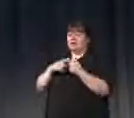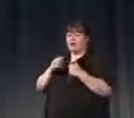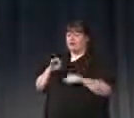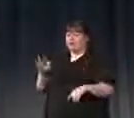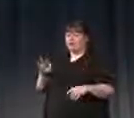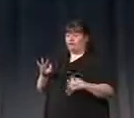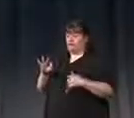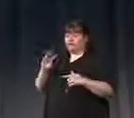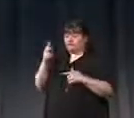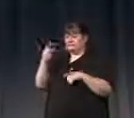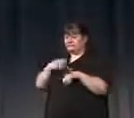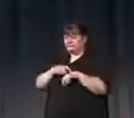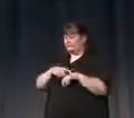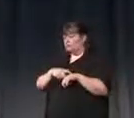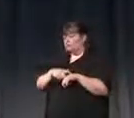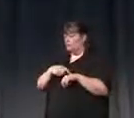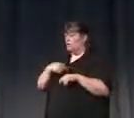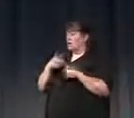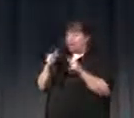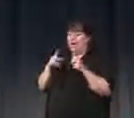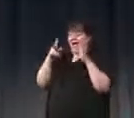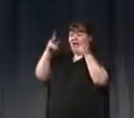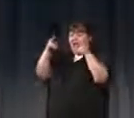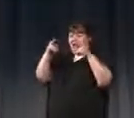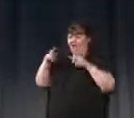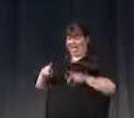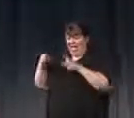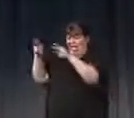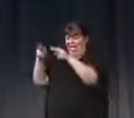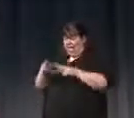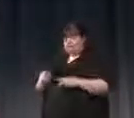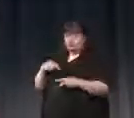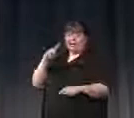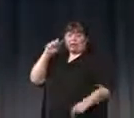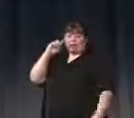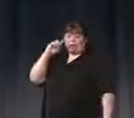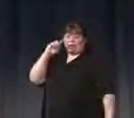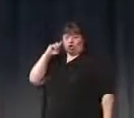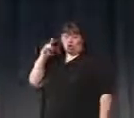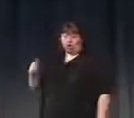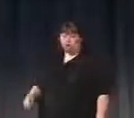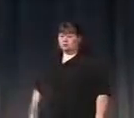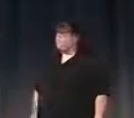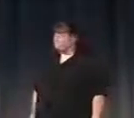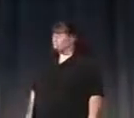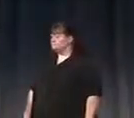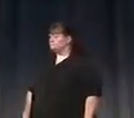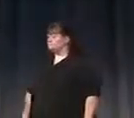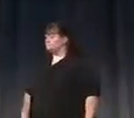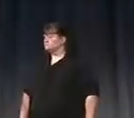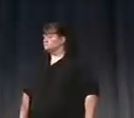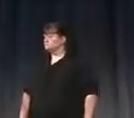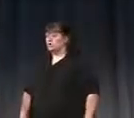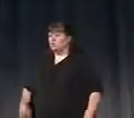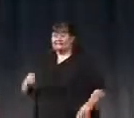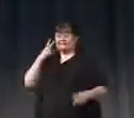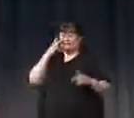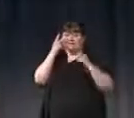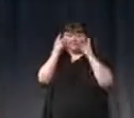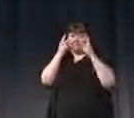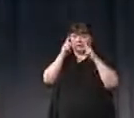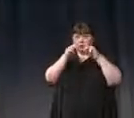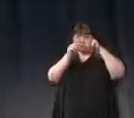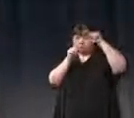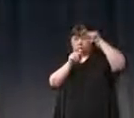second repetition. And so what I've done is I've just chopped out the second repetition, and I'm plotting it below the start of the thing. And so you can see visually they look very